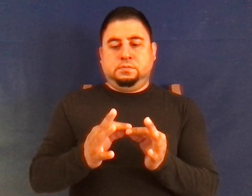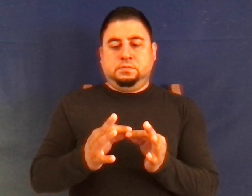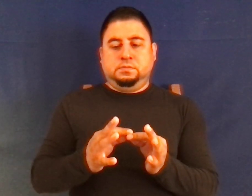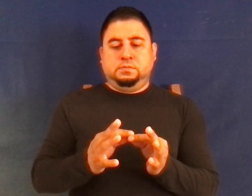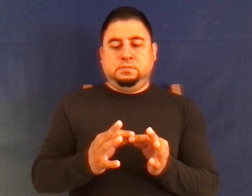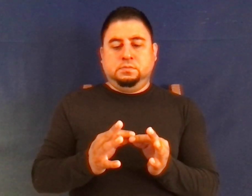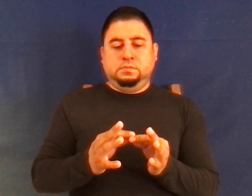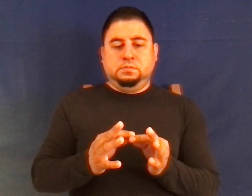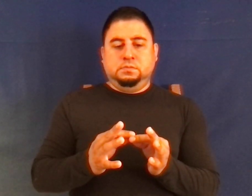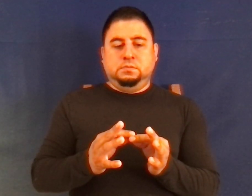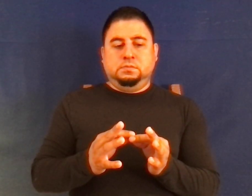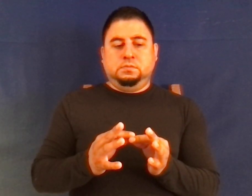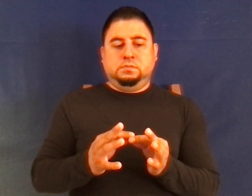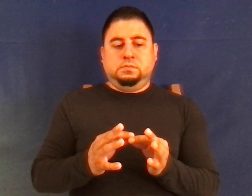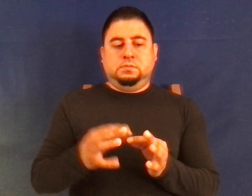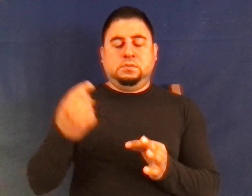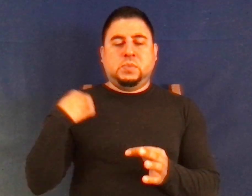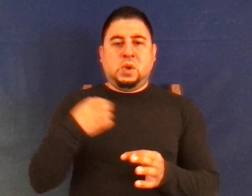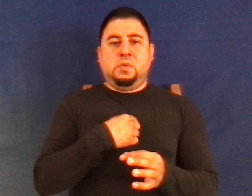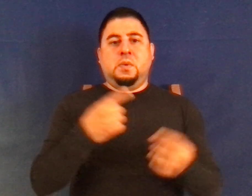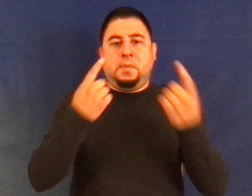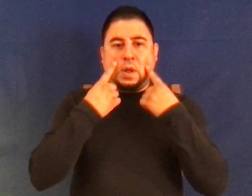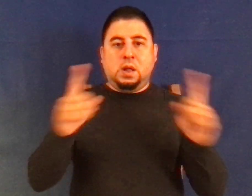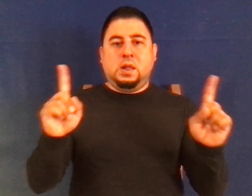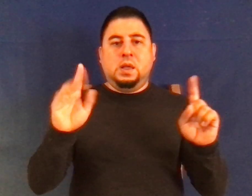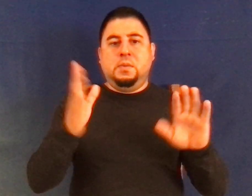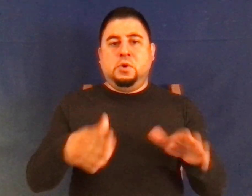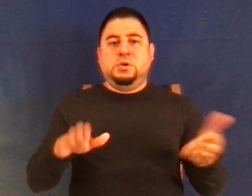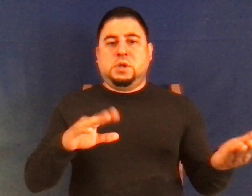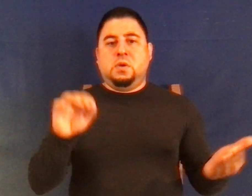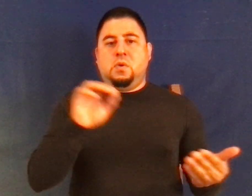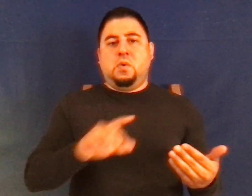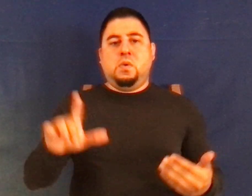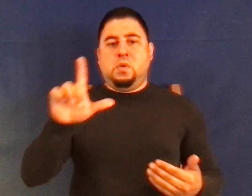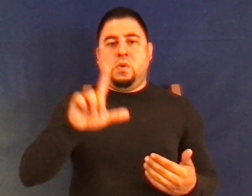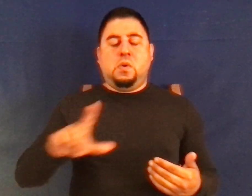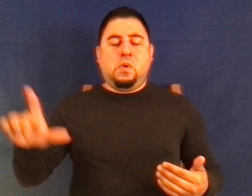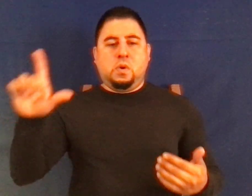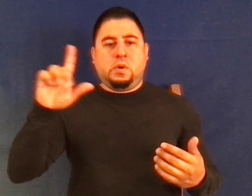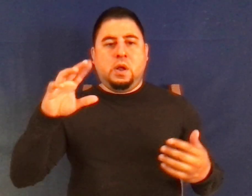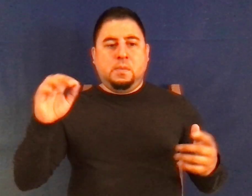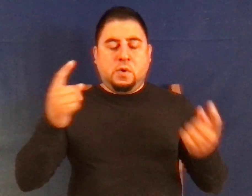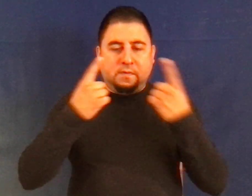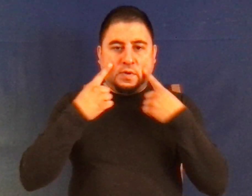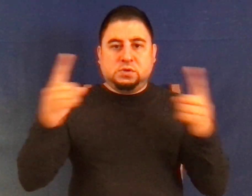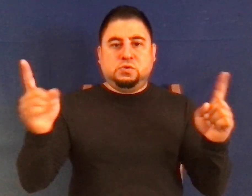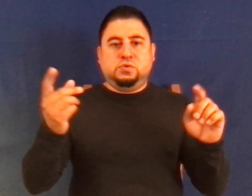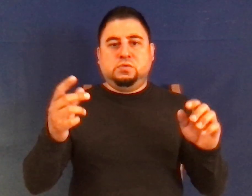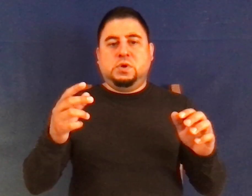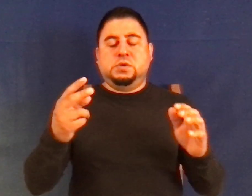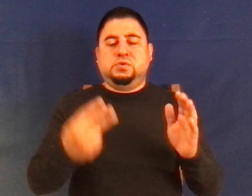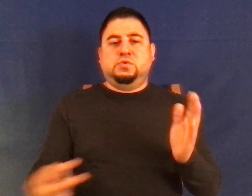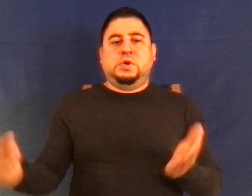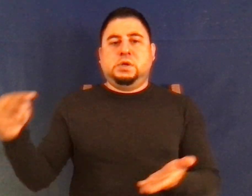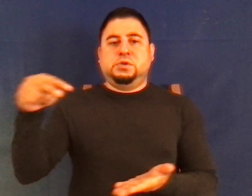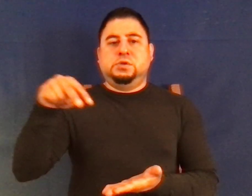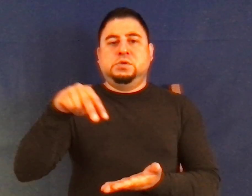faith. We proclaim your death, O Lord, and profess your